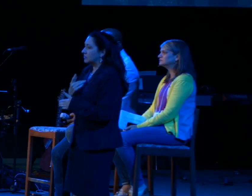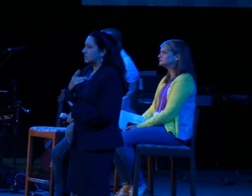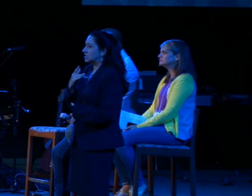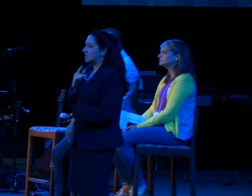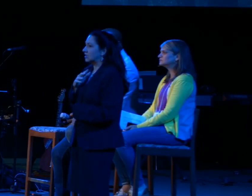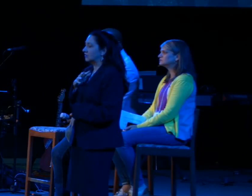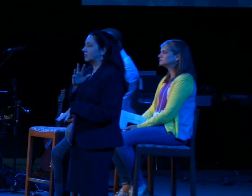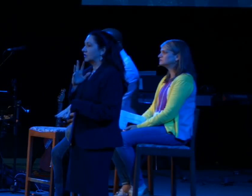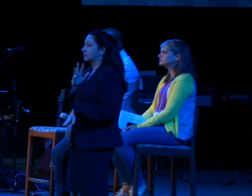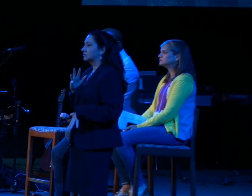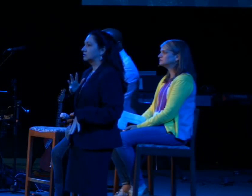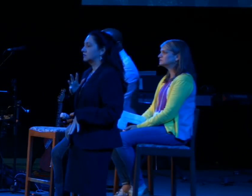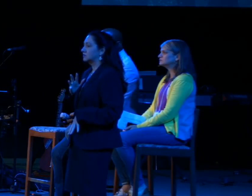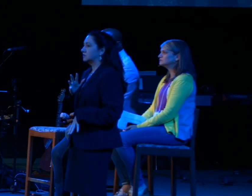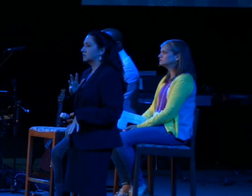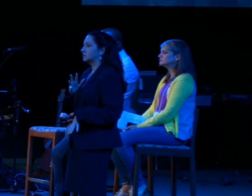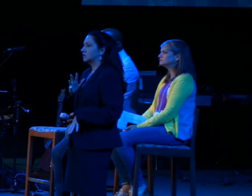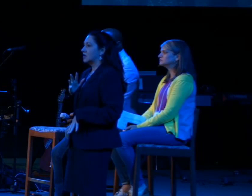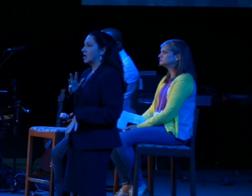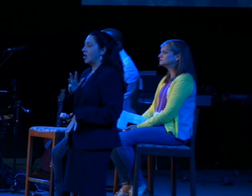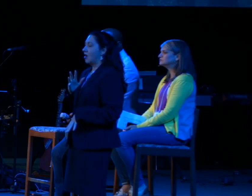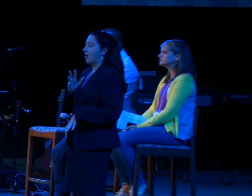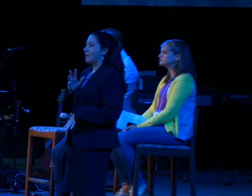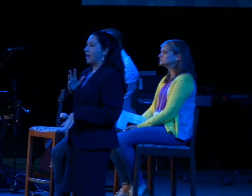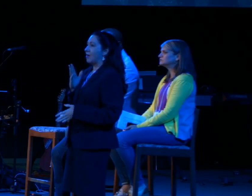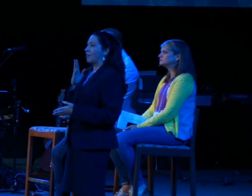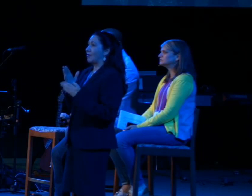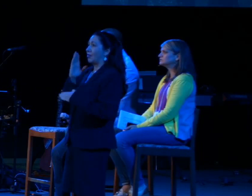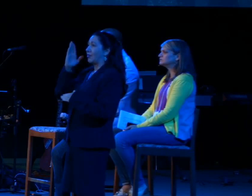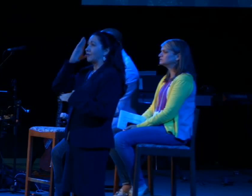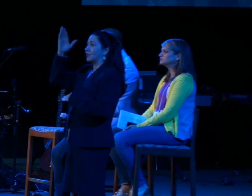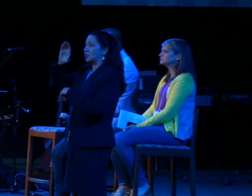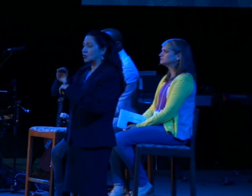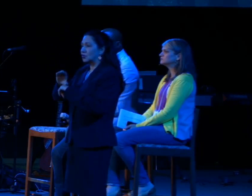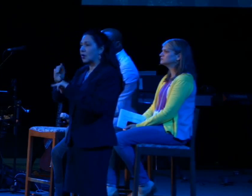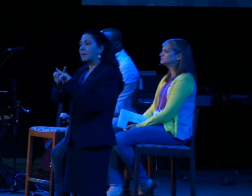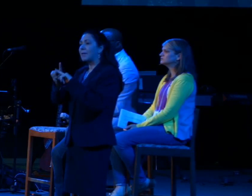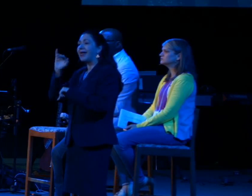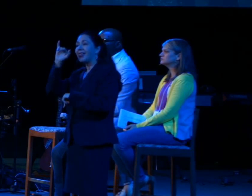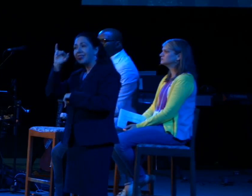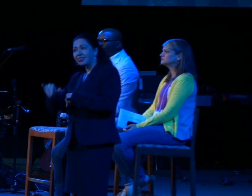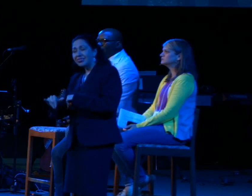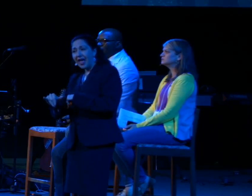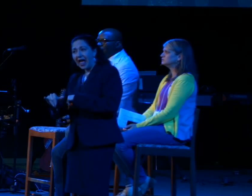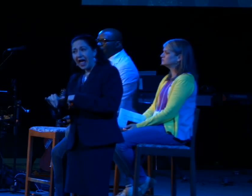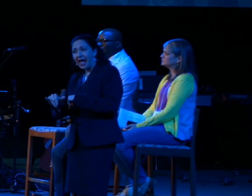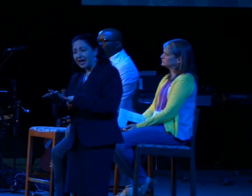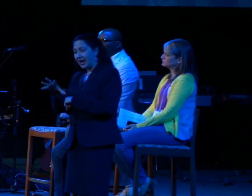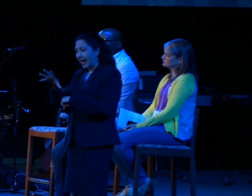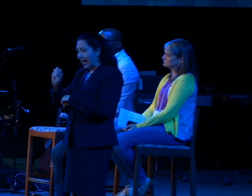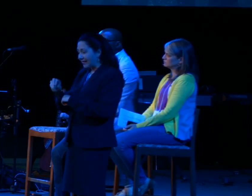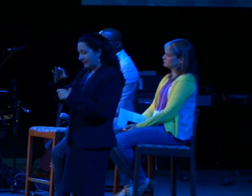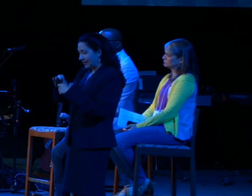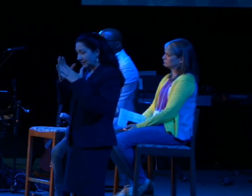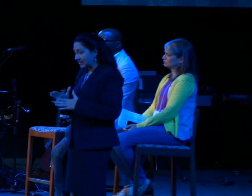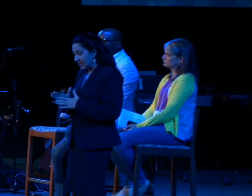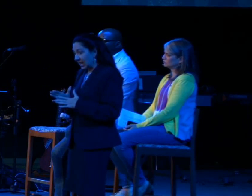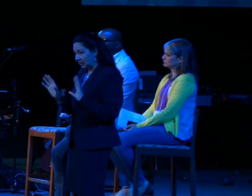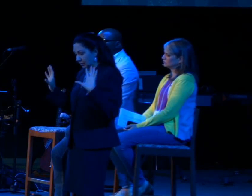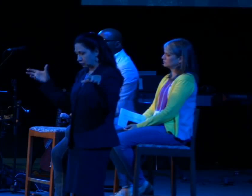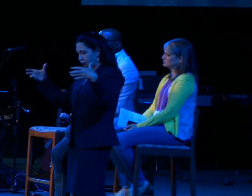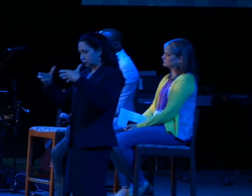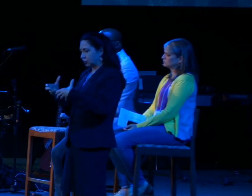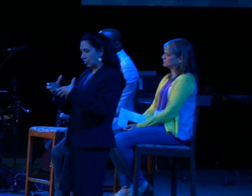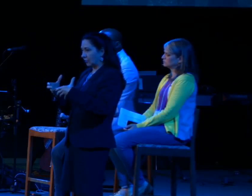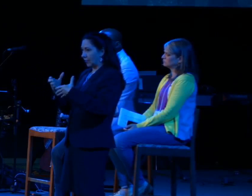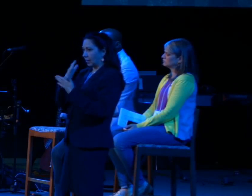about what might be forward for our church. But after that conversation with 50 delegates, all who